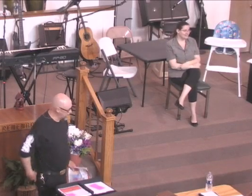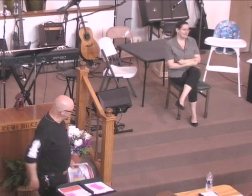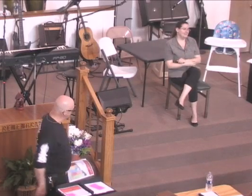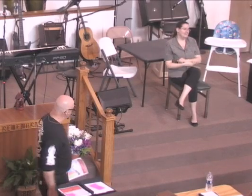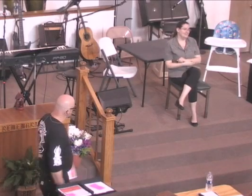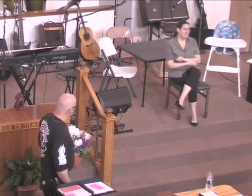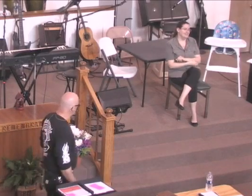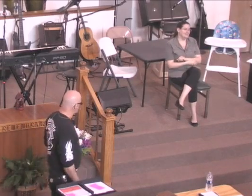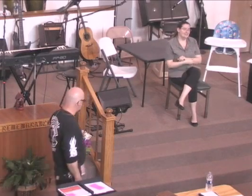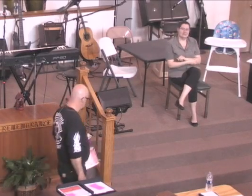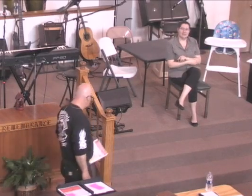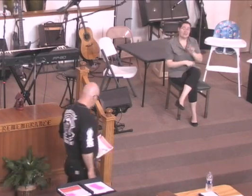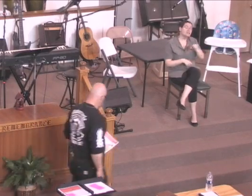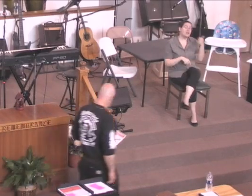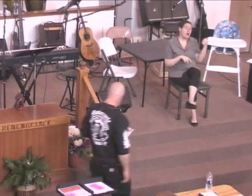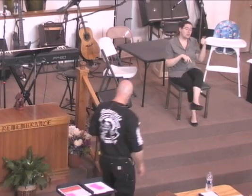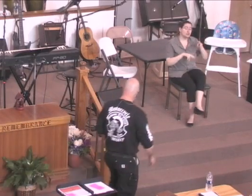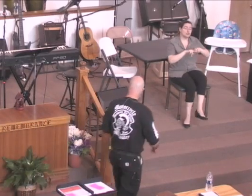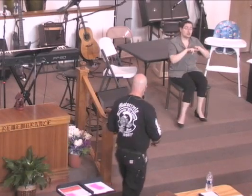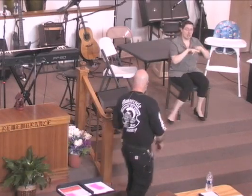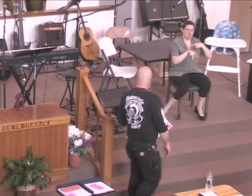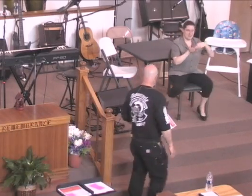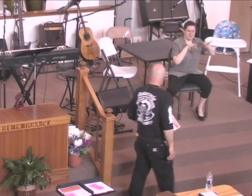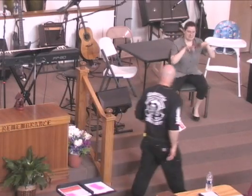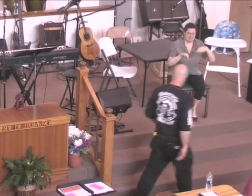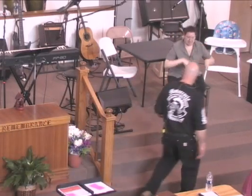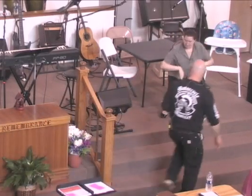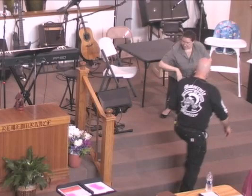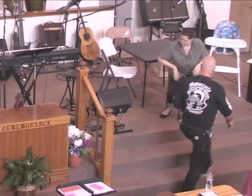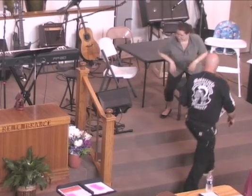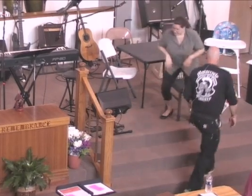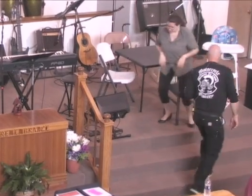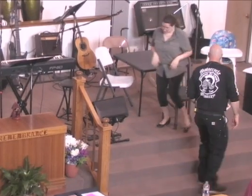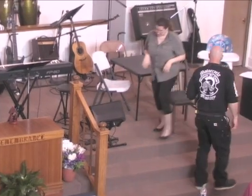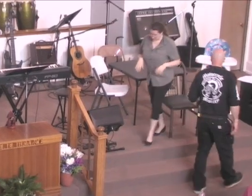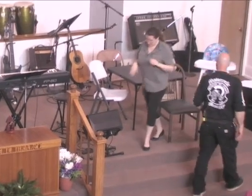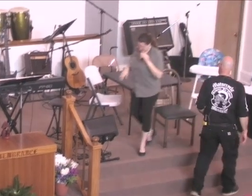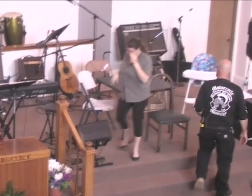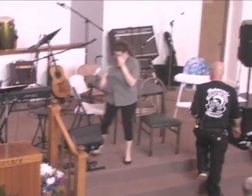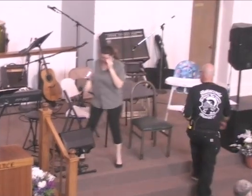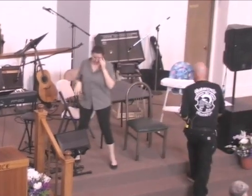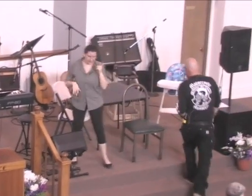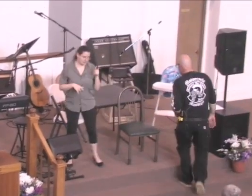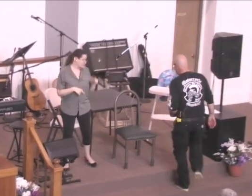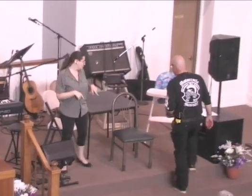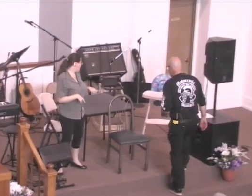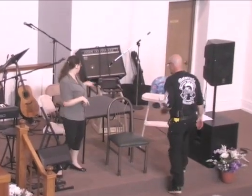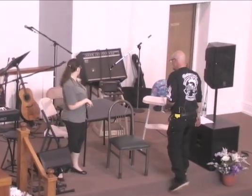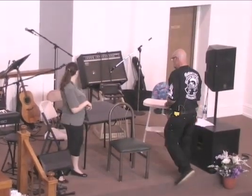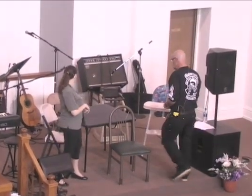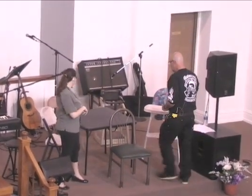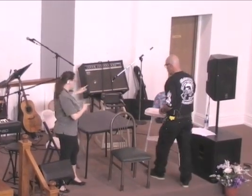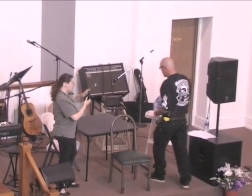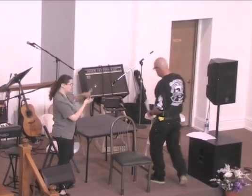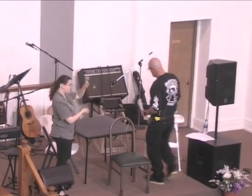But let me hit these other chairs. So we go from spiritually dead.